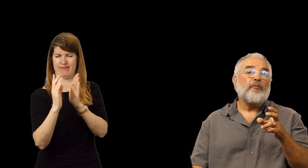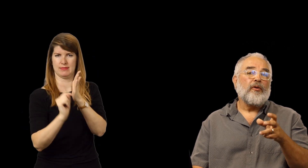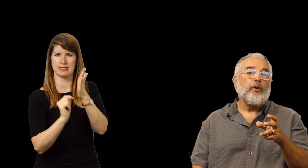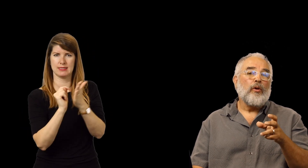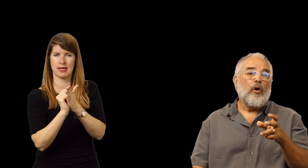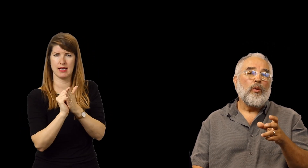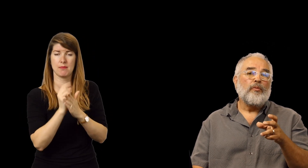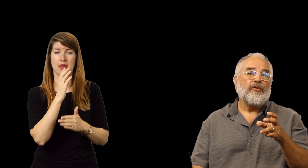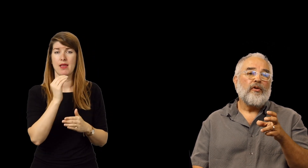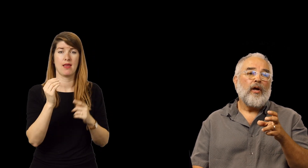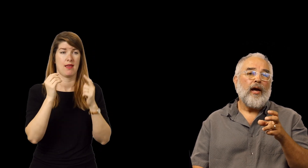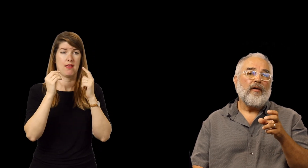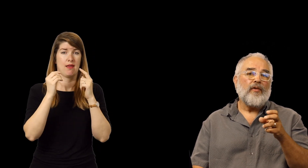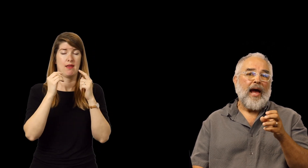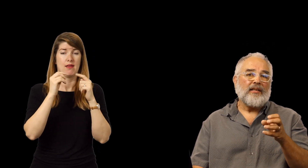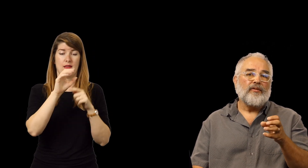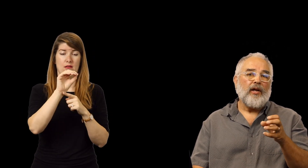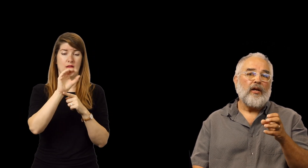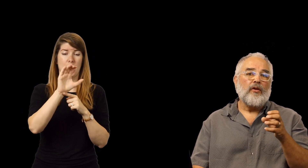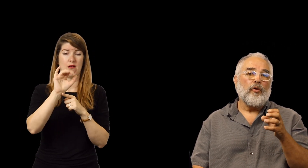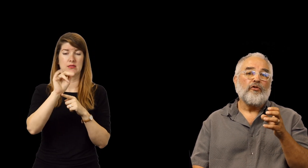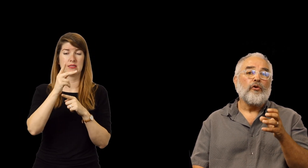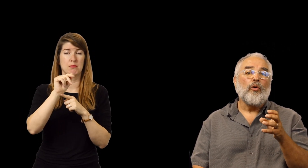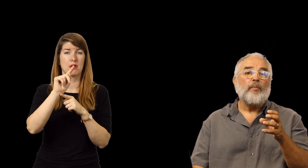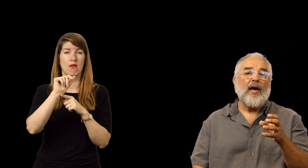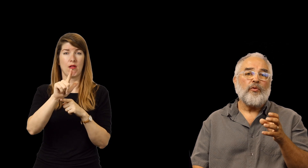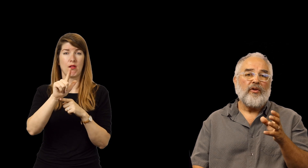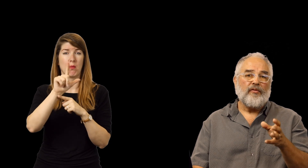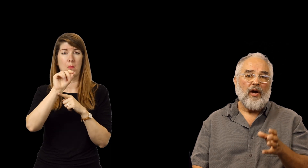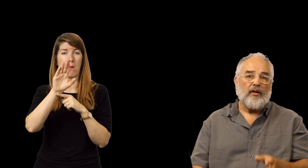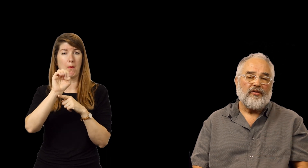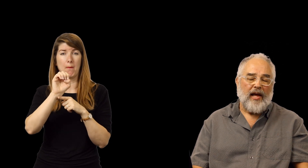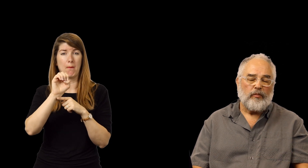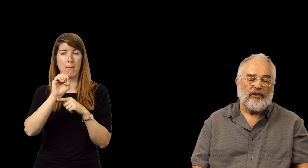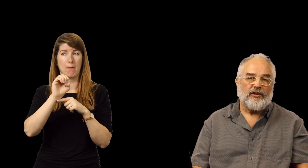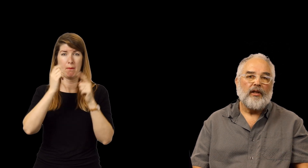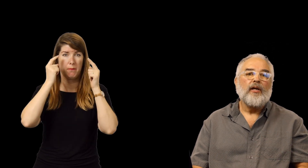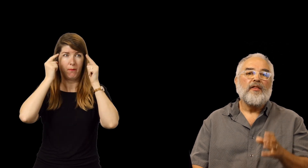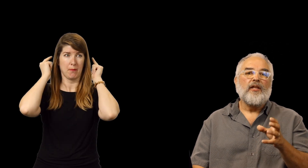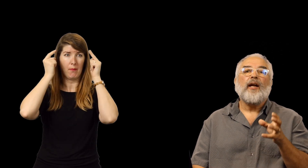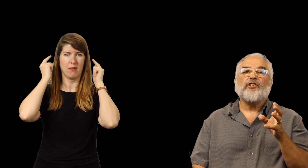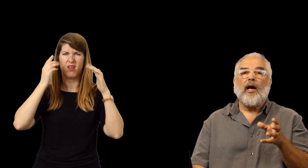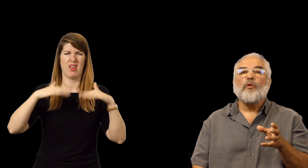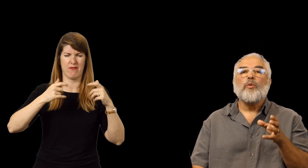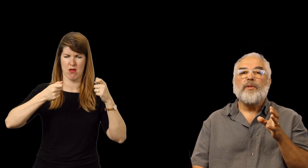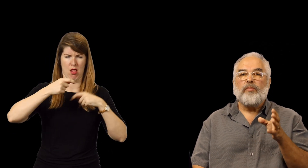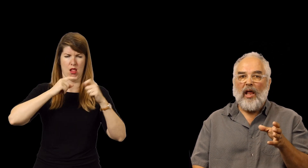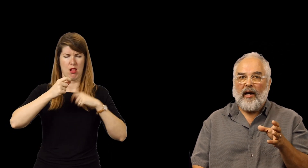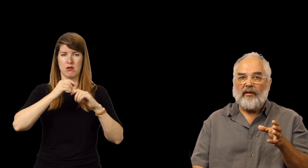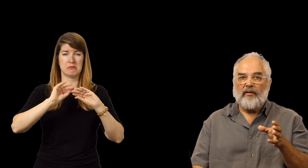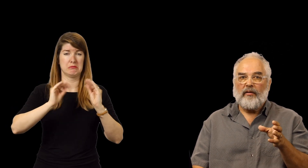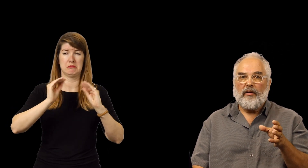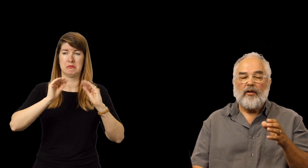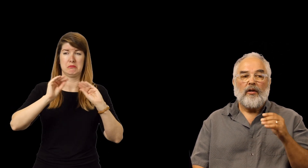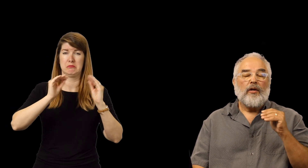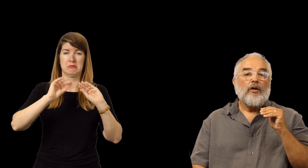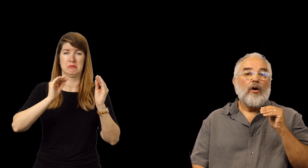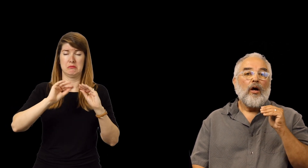their occipital lobes have activated and those neural pathways have gotten established, that child will be